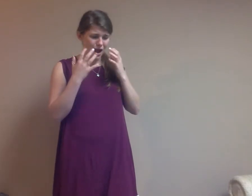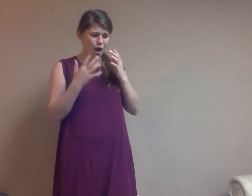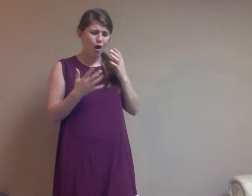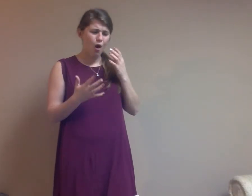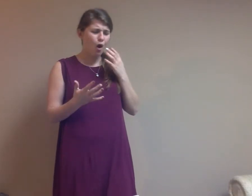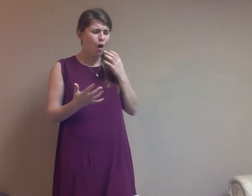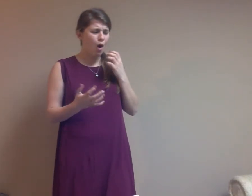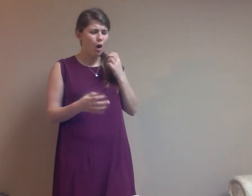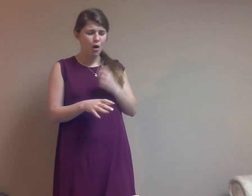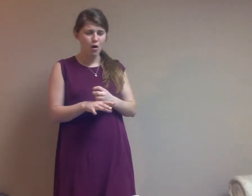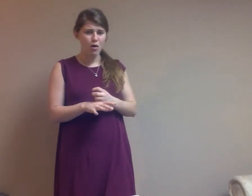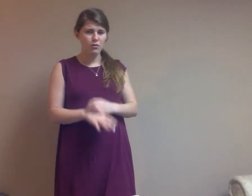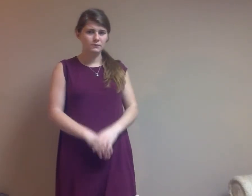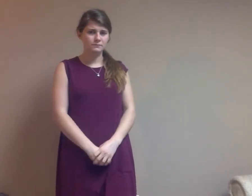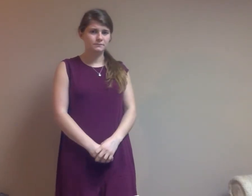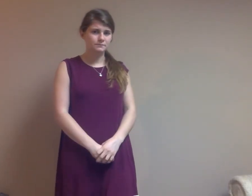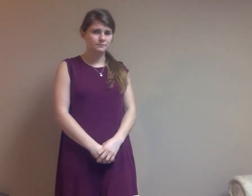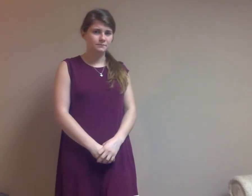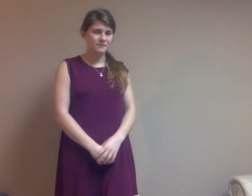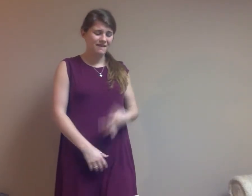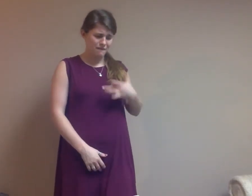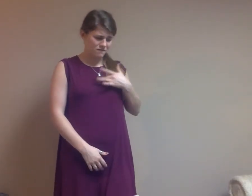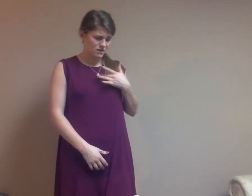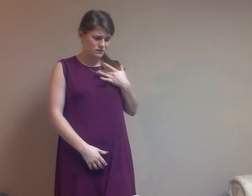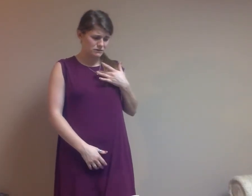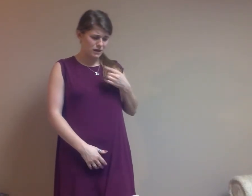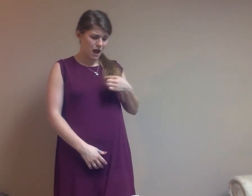Inflicted. Just makes you feel really bad.